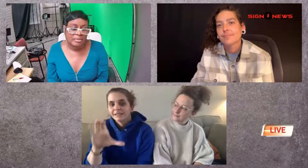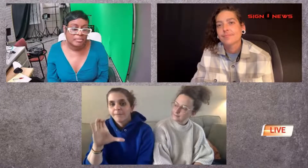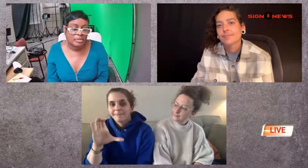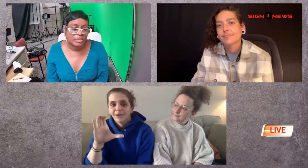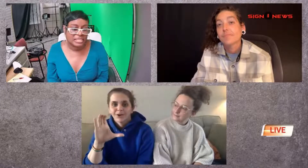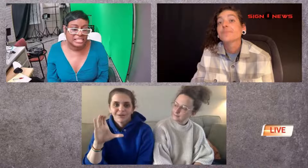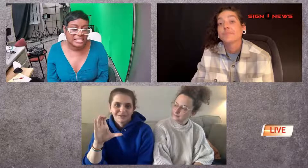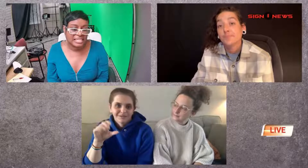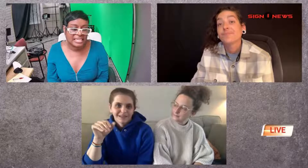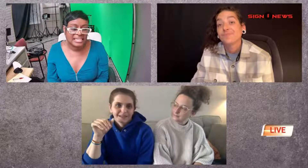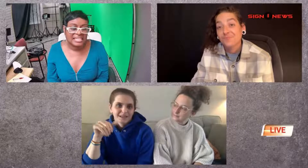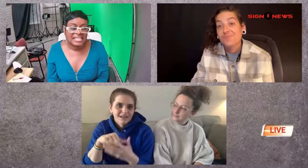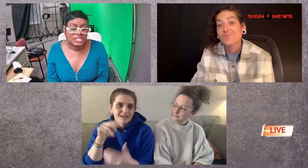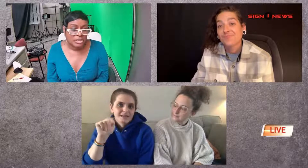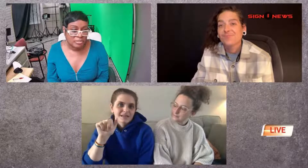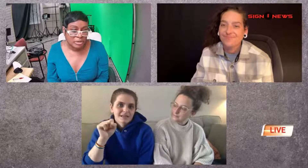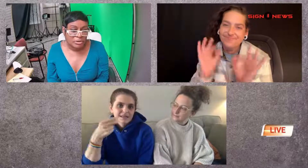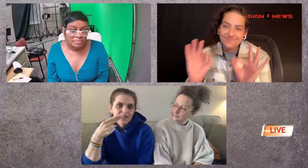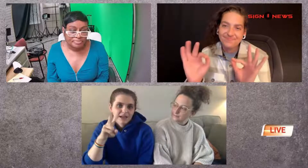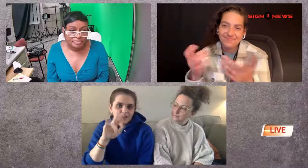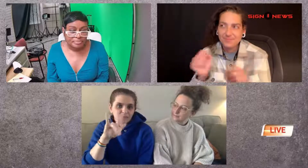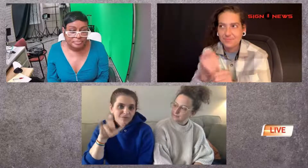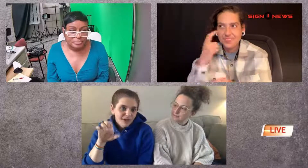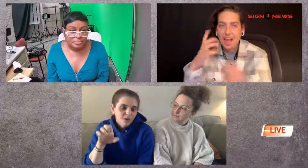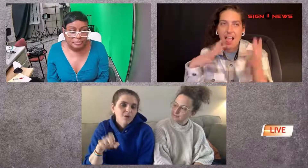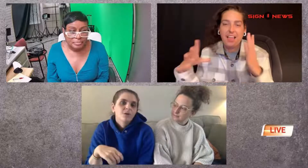And I'm going to be releasing a documentary